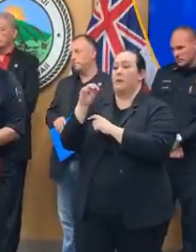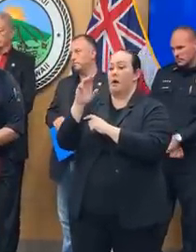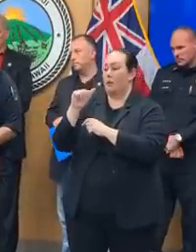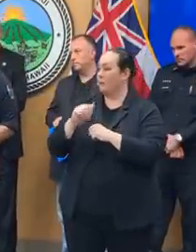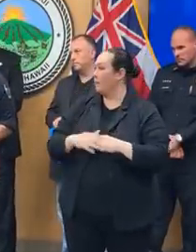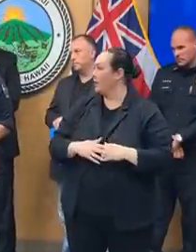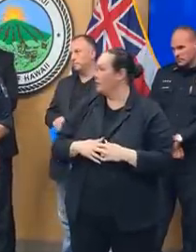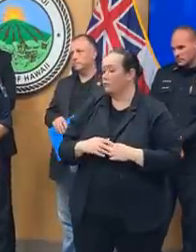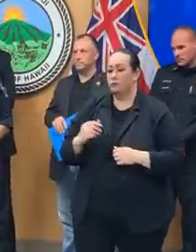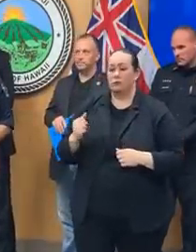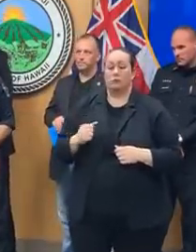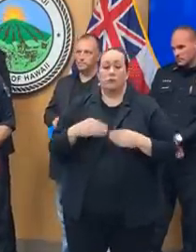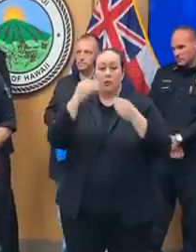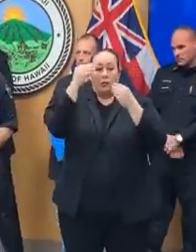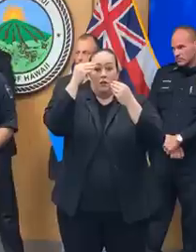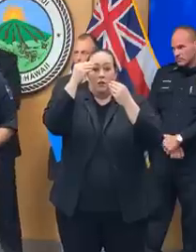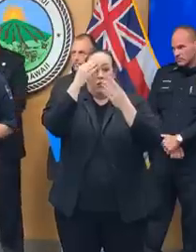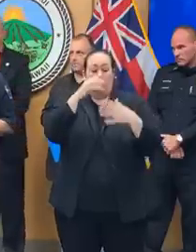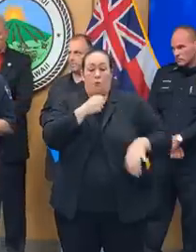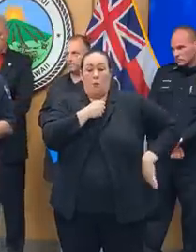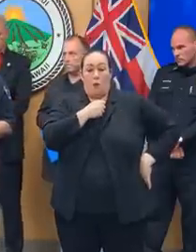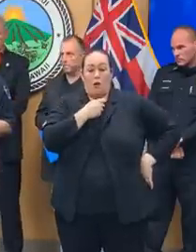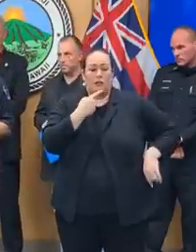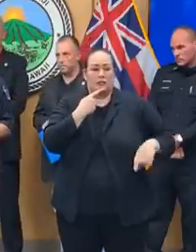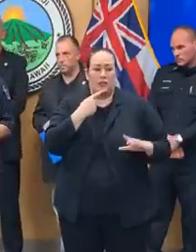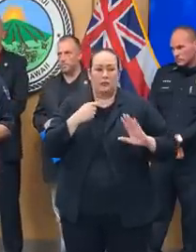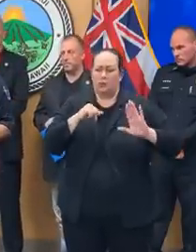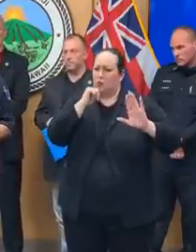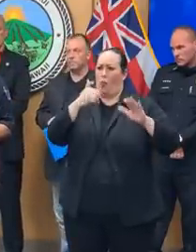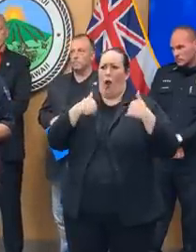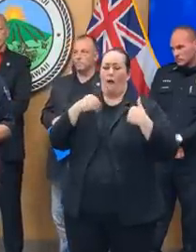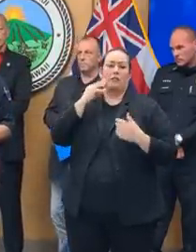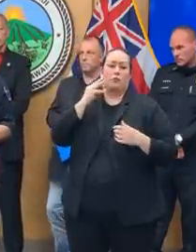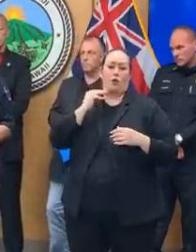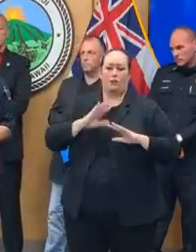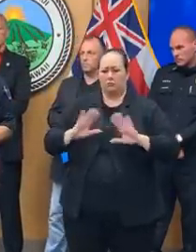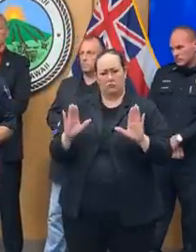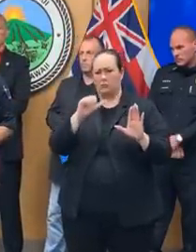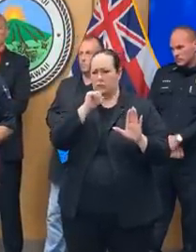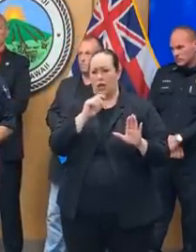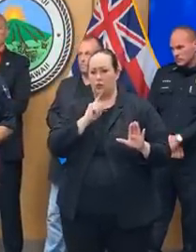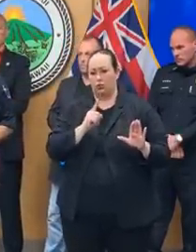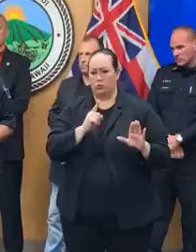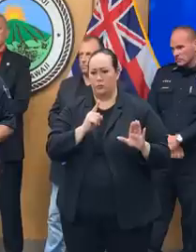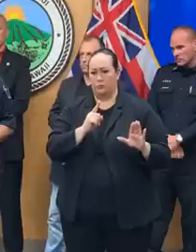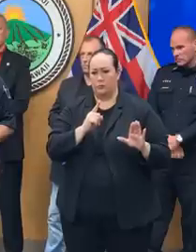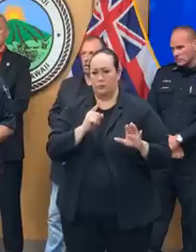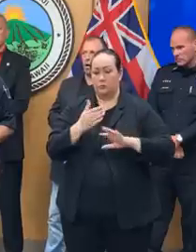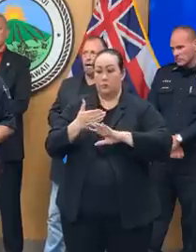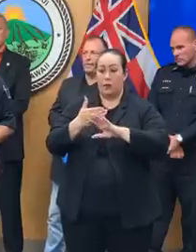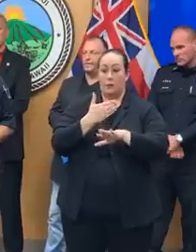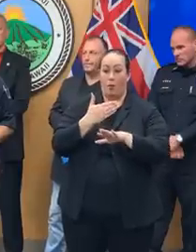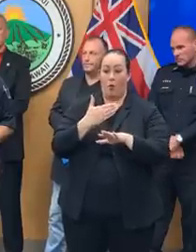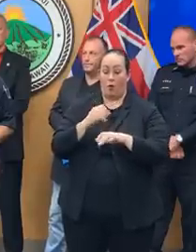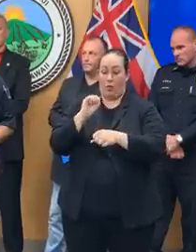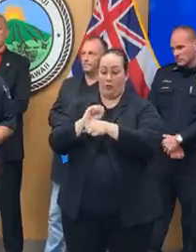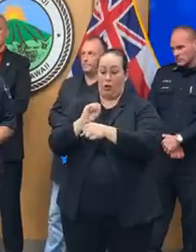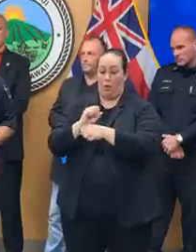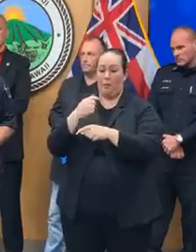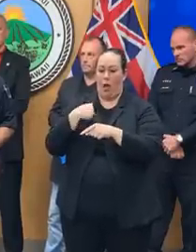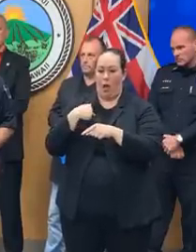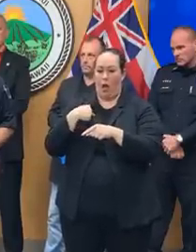So the news story talks about how I didn't have experience before taking on a job, and that's not true. Before taking on a job, I was a member